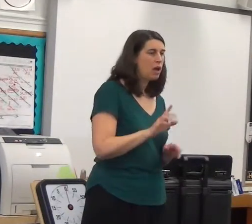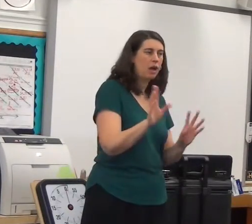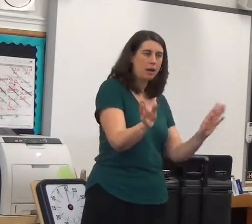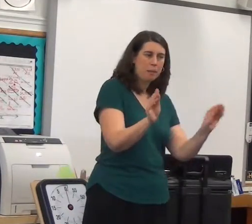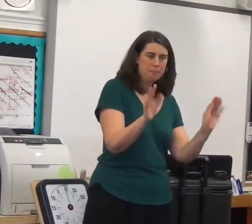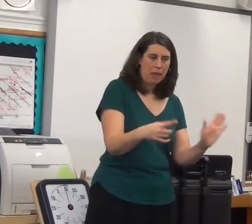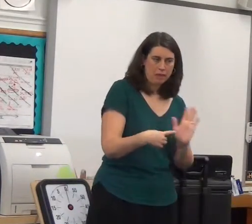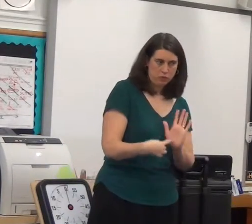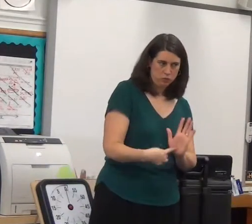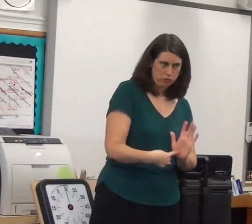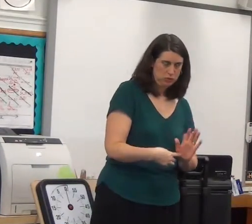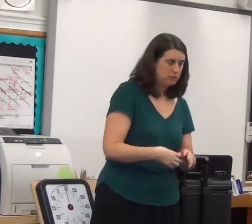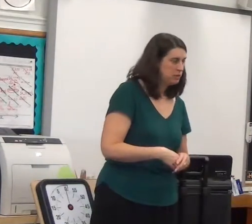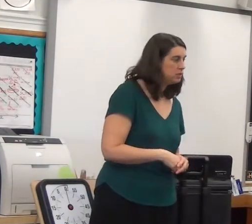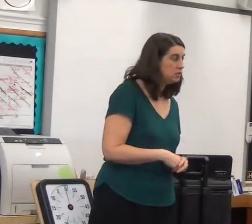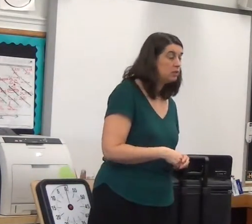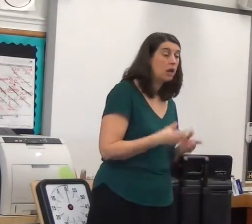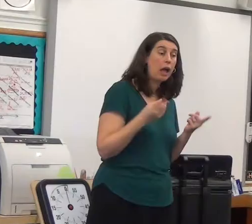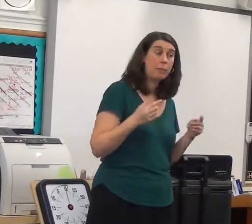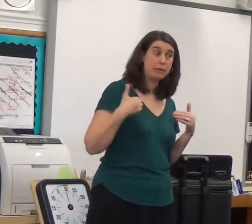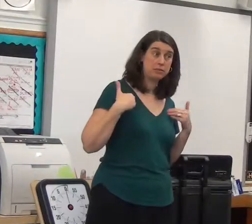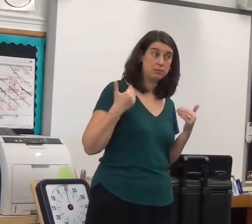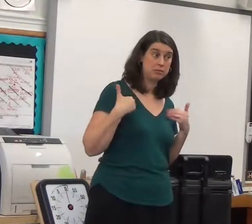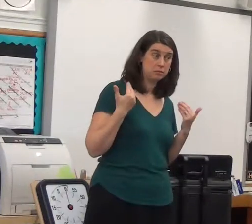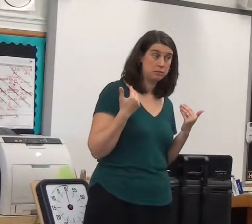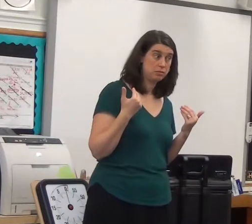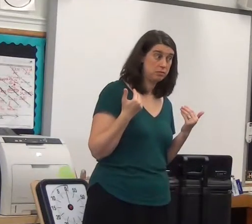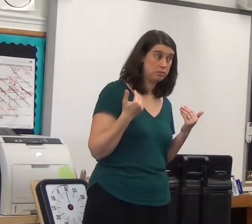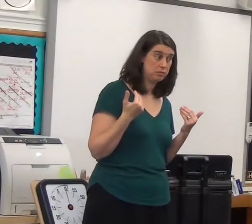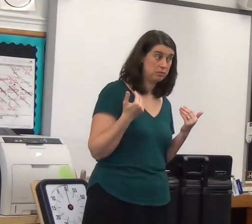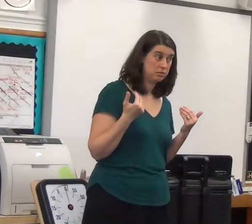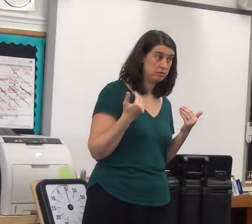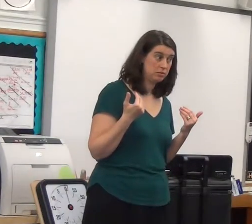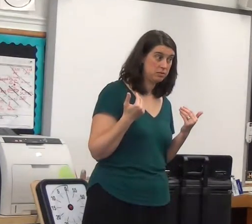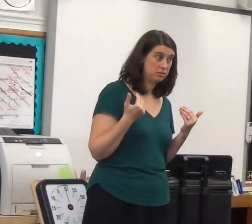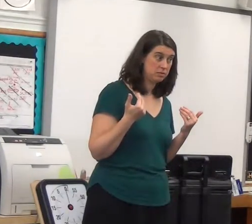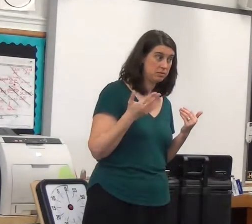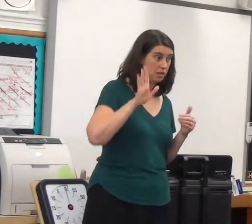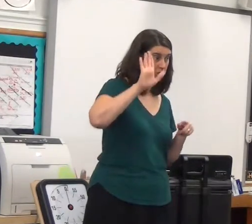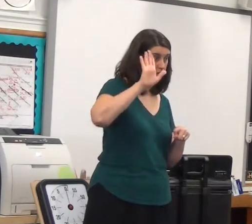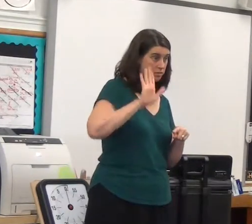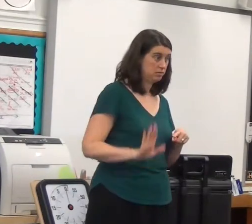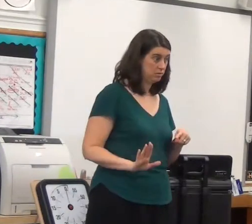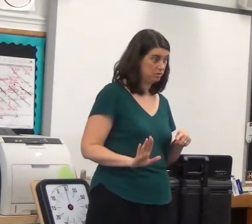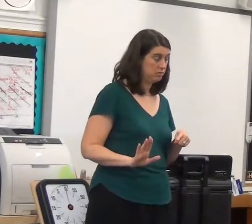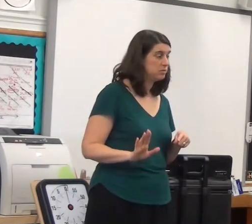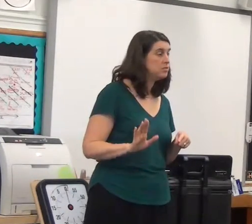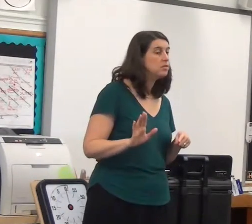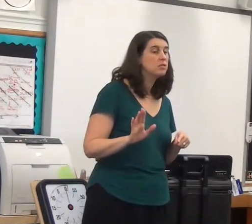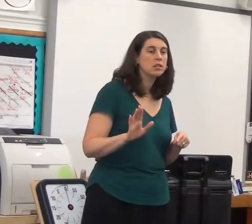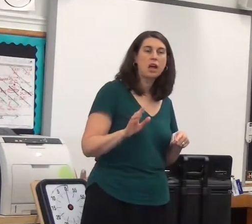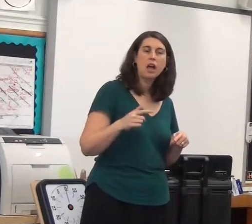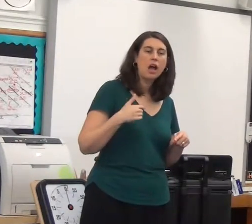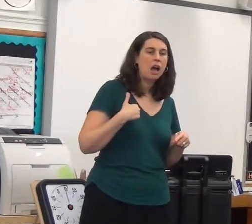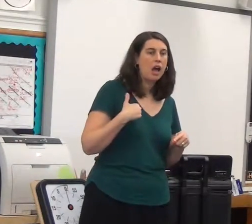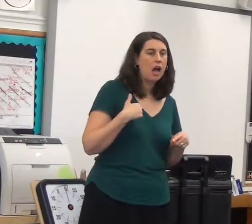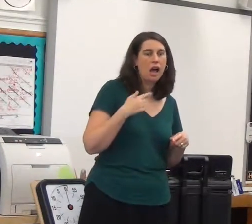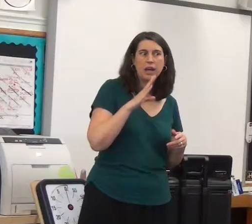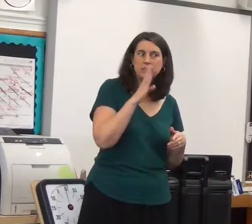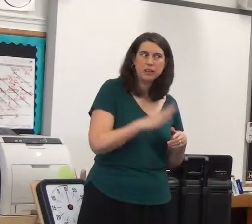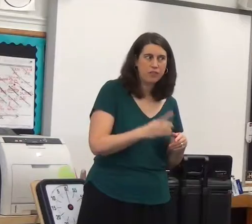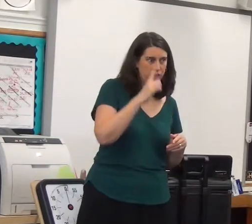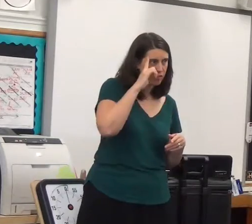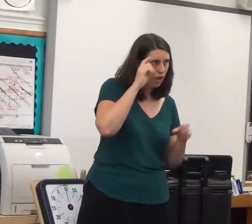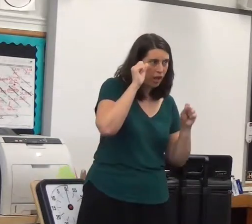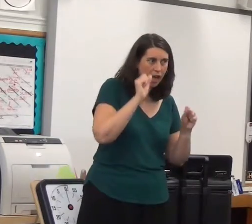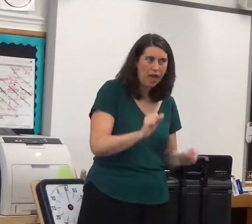magic trick that when I was a little boy, this was a magic trick I never thought I would be able